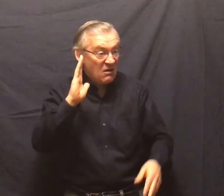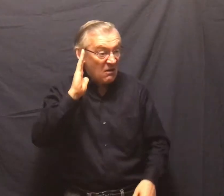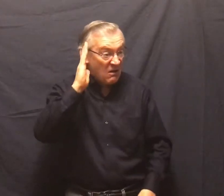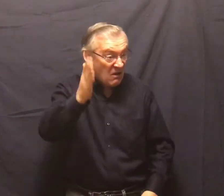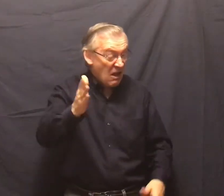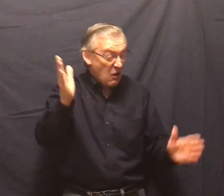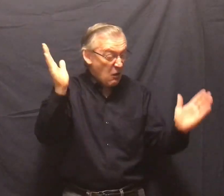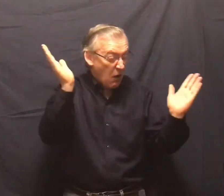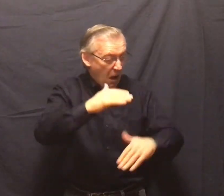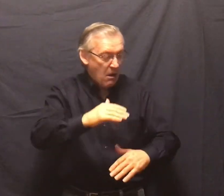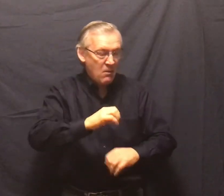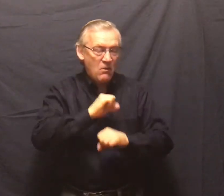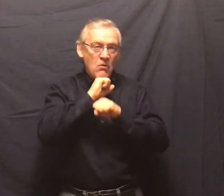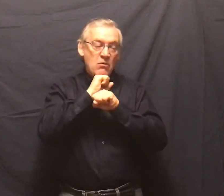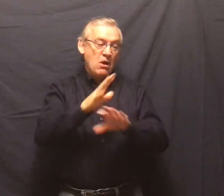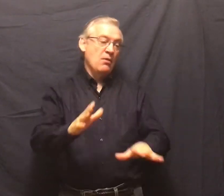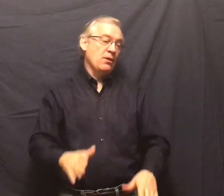And he knows how much it's going to set him back.